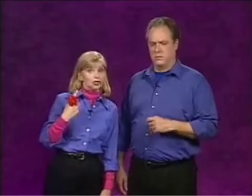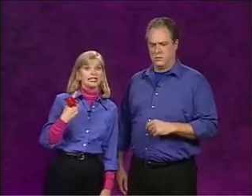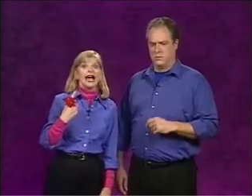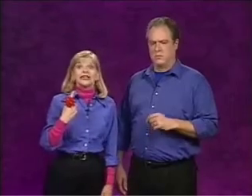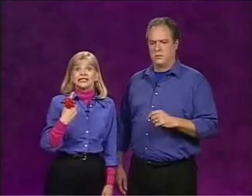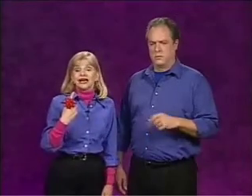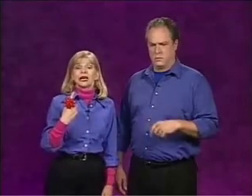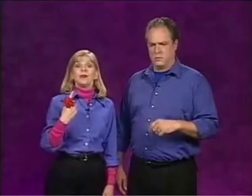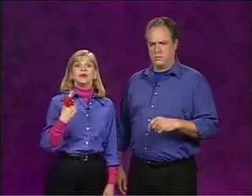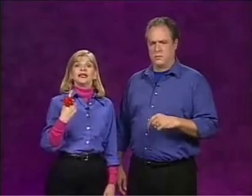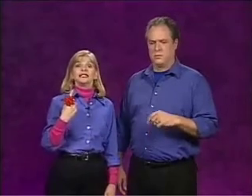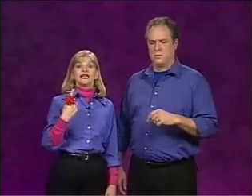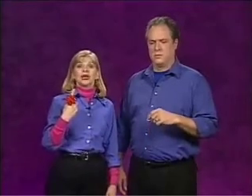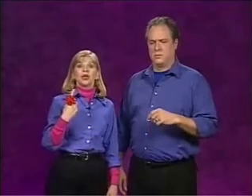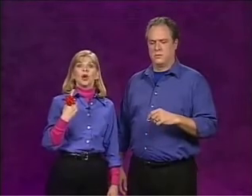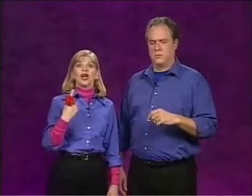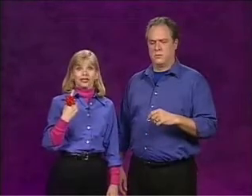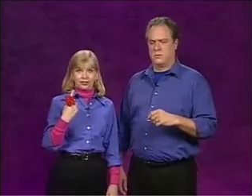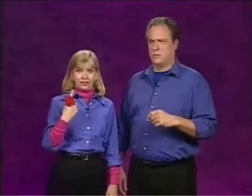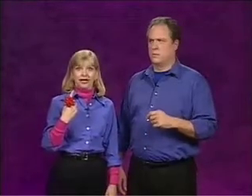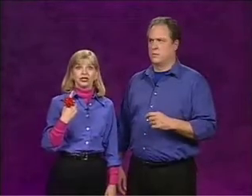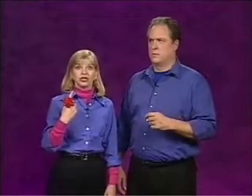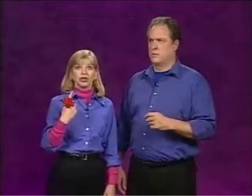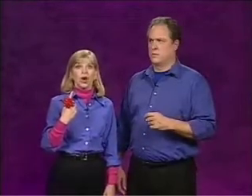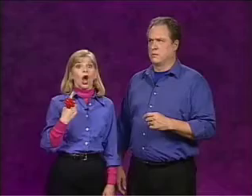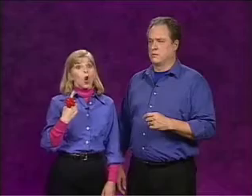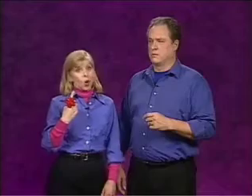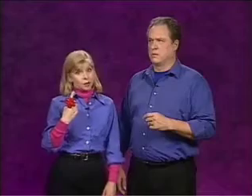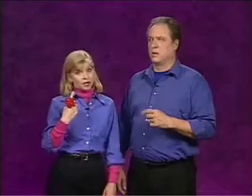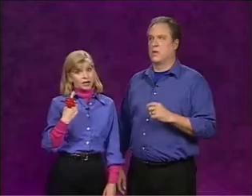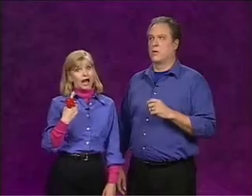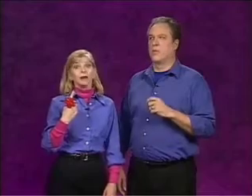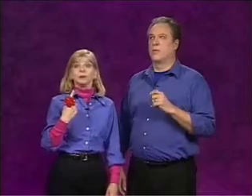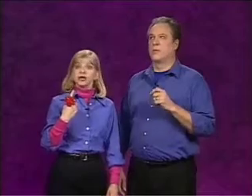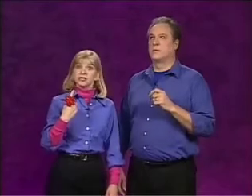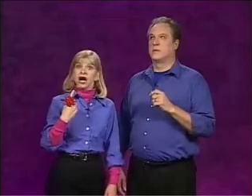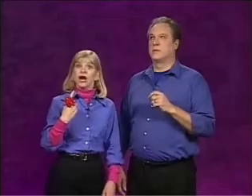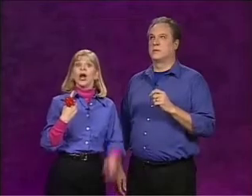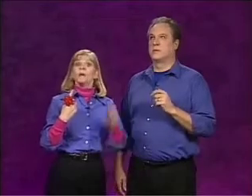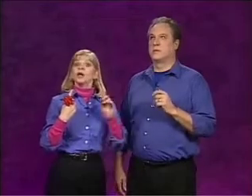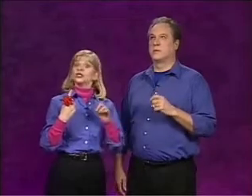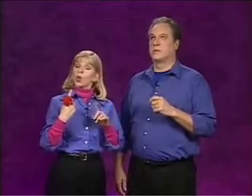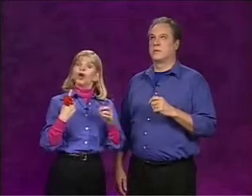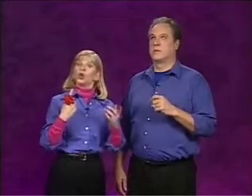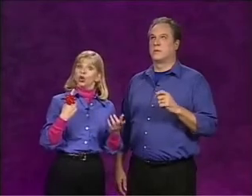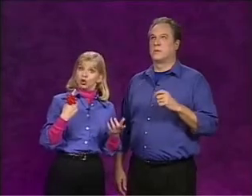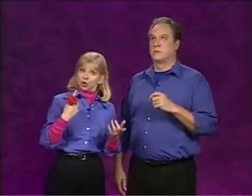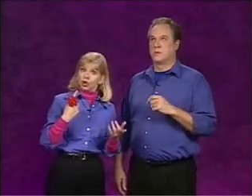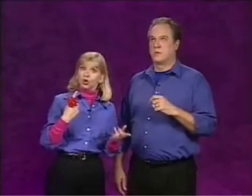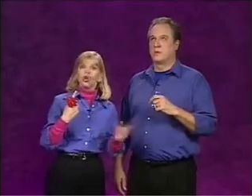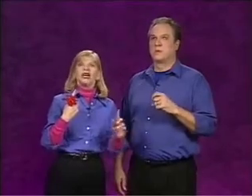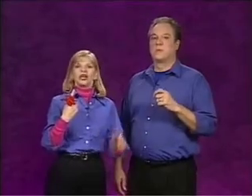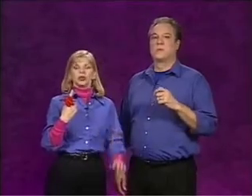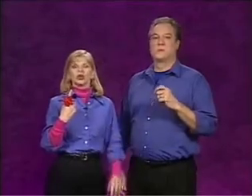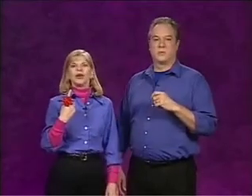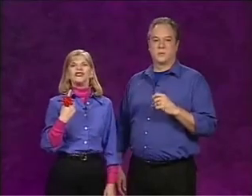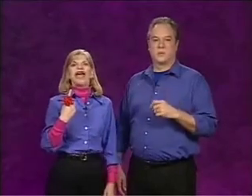Penguins, Stanley Cup 1991 and 92. 1 plus 9 plus 9 plus 1 or 2 equals 20